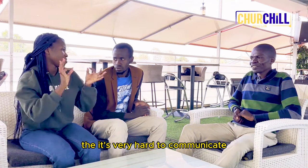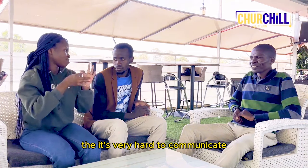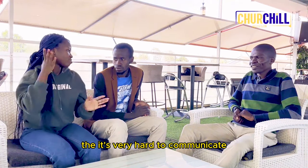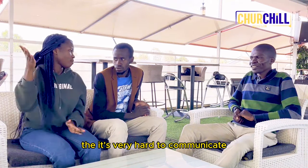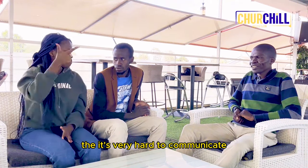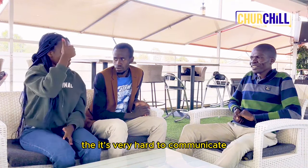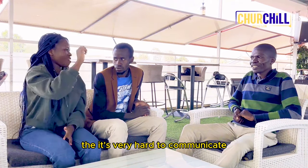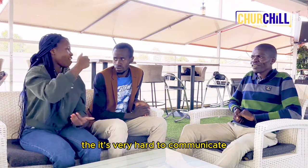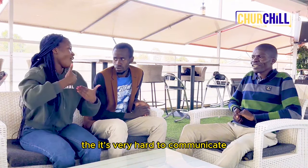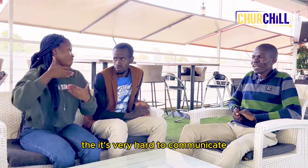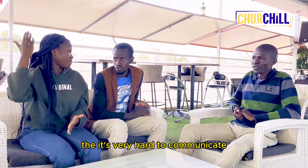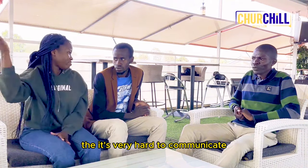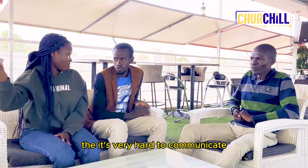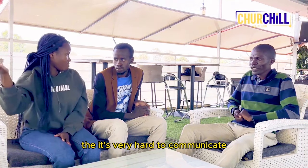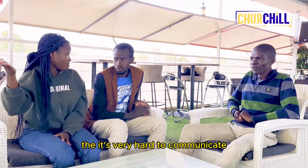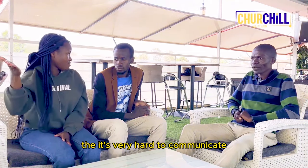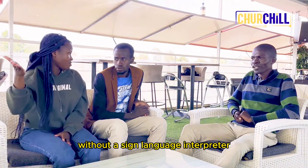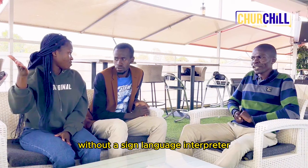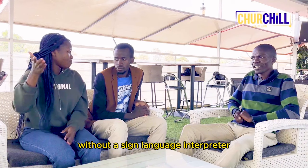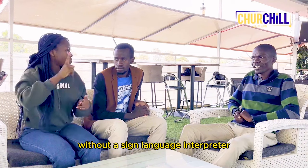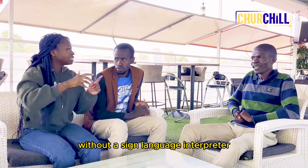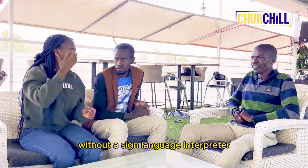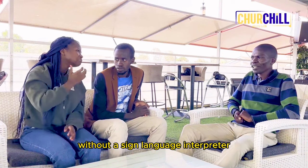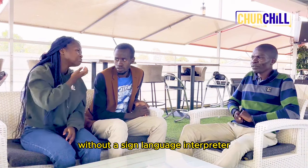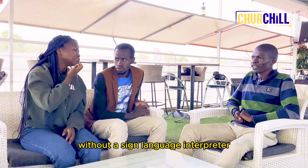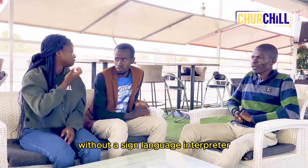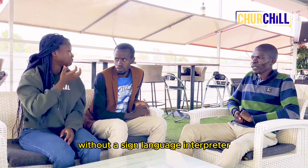They, it's very hard to communicate without a sign language interpreter.